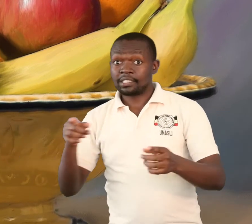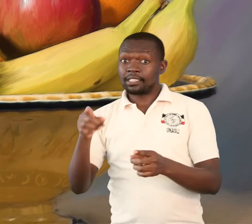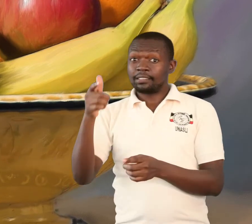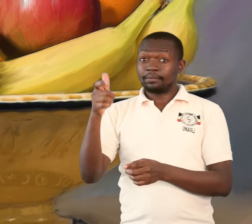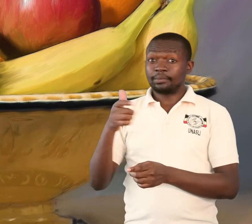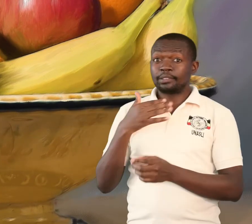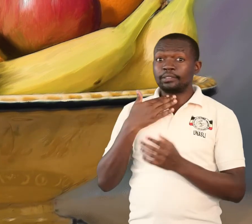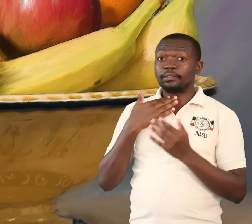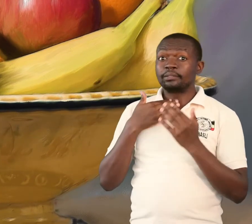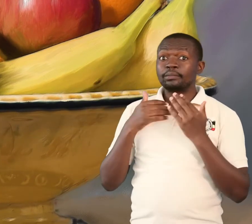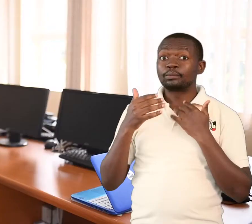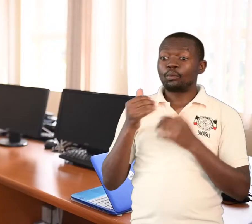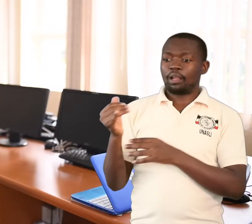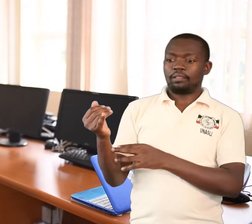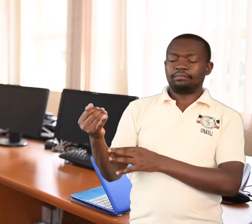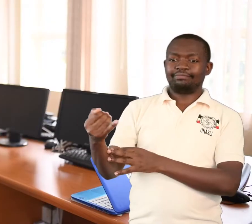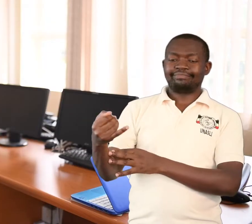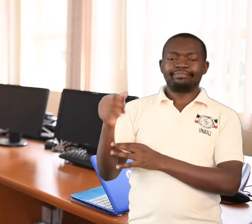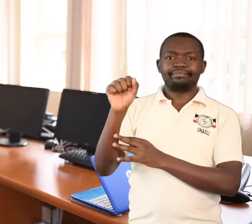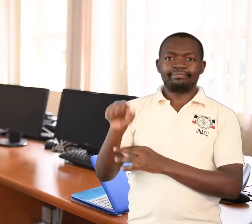required to draw.